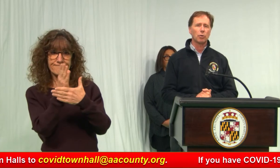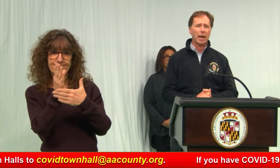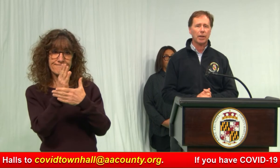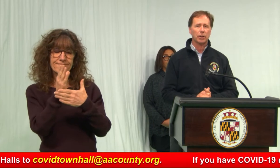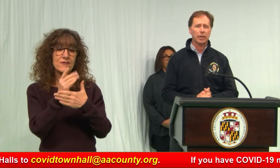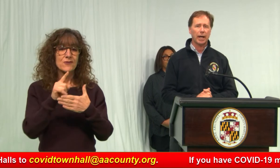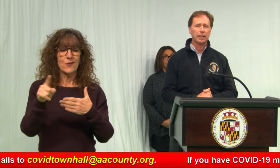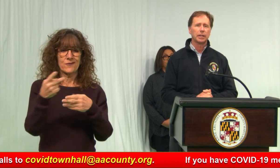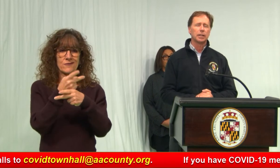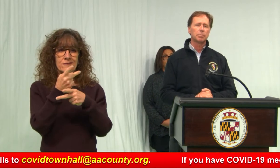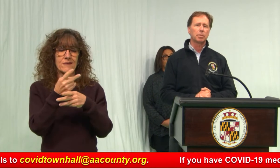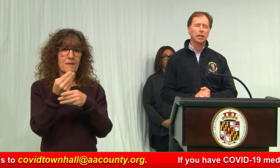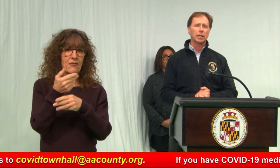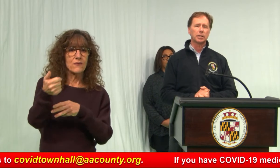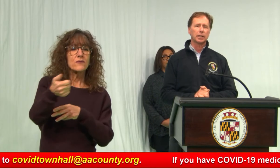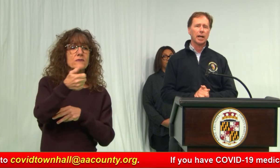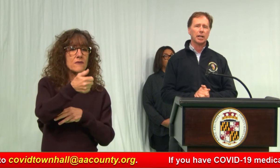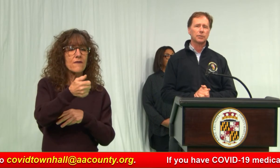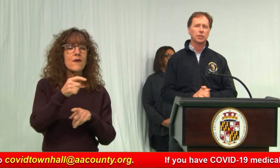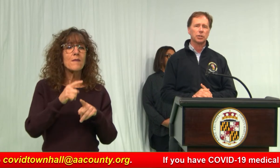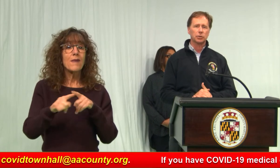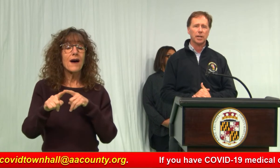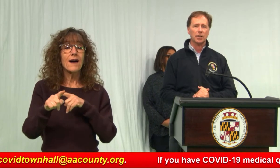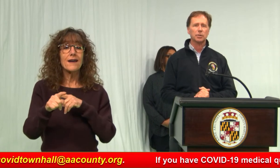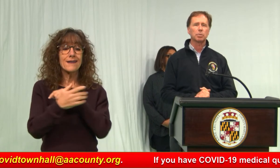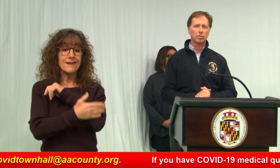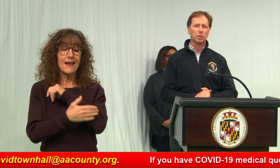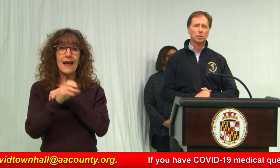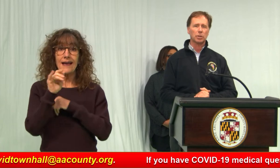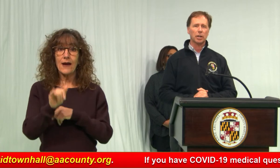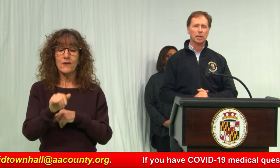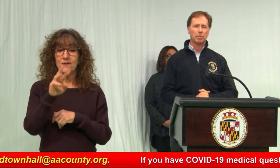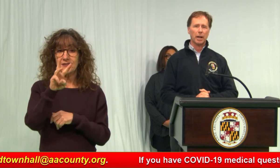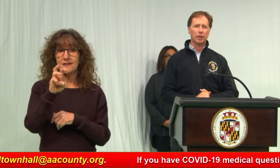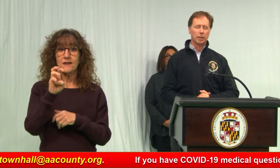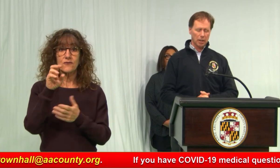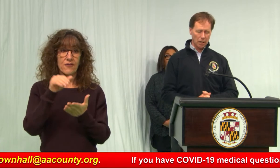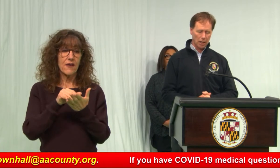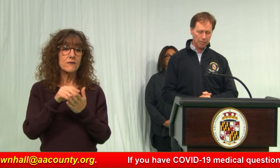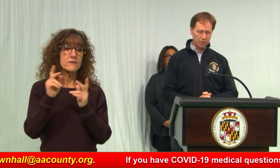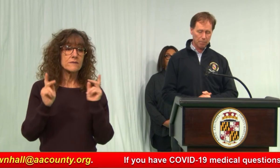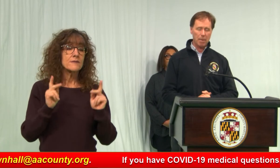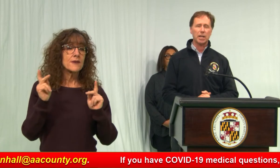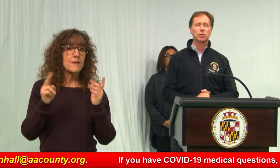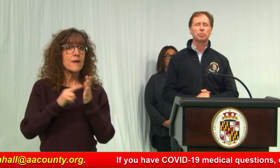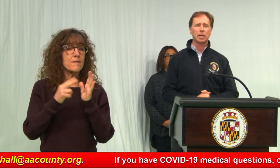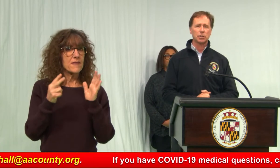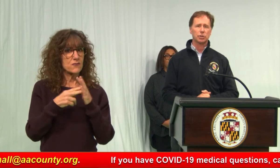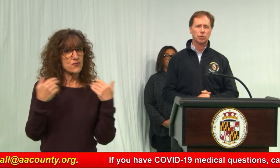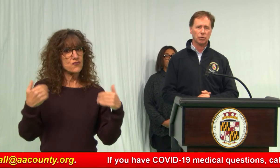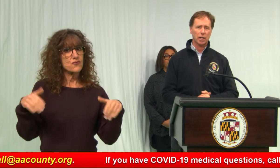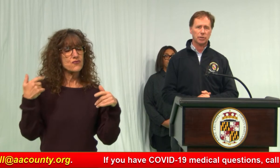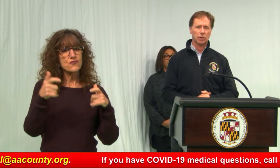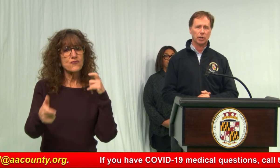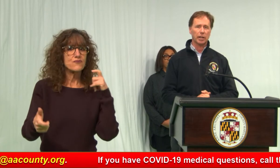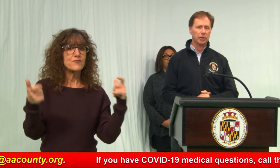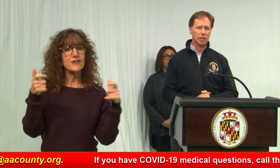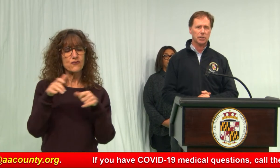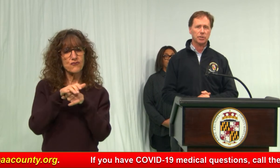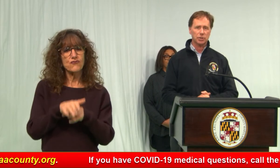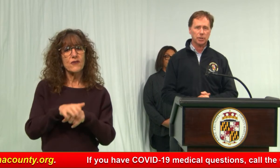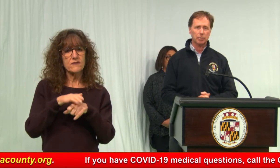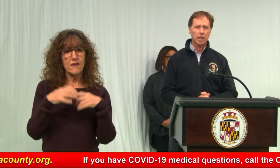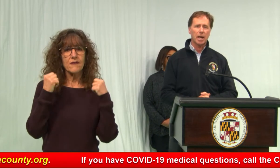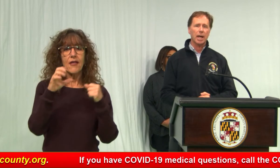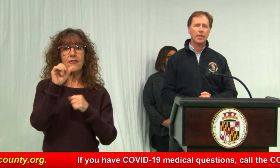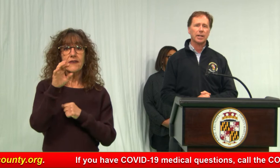can do your own math on that, but in a county of 600,000 people, we're talking about some major, major stress on our